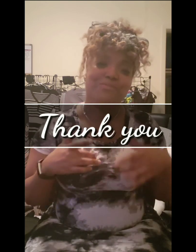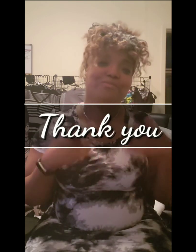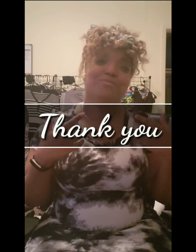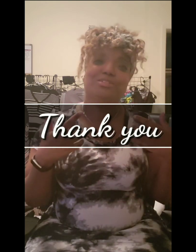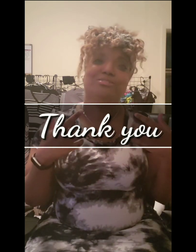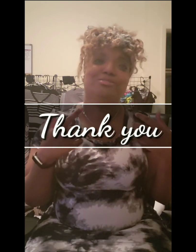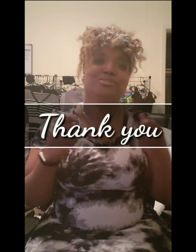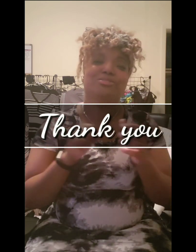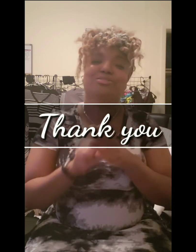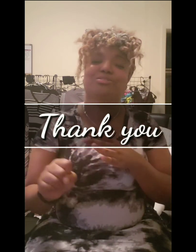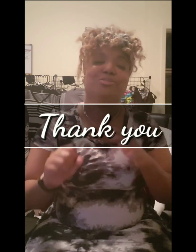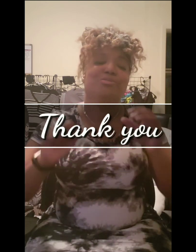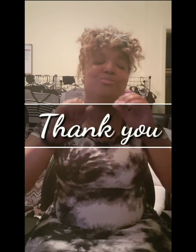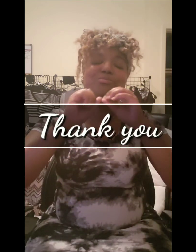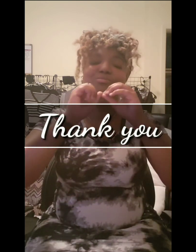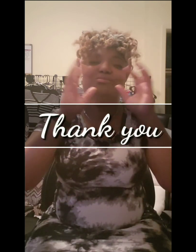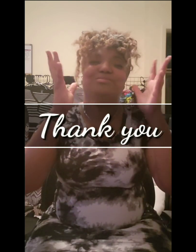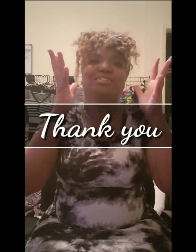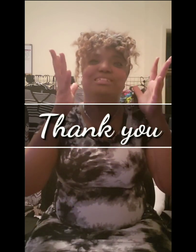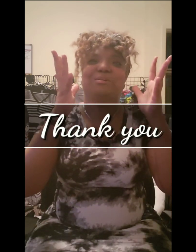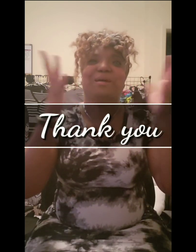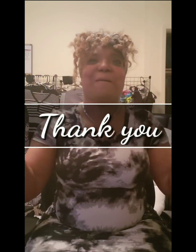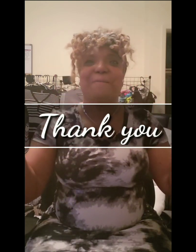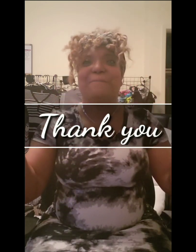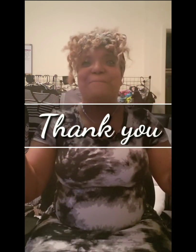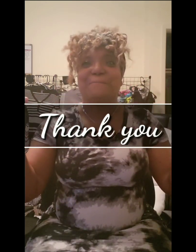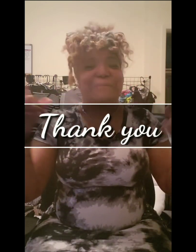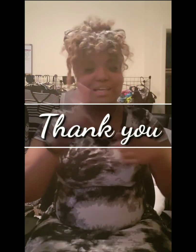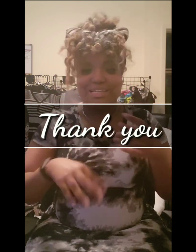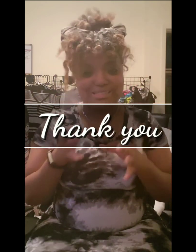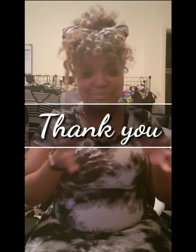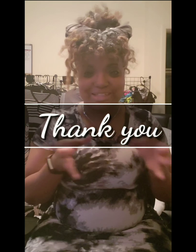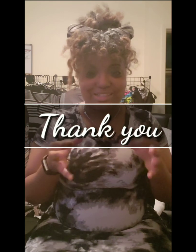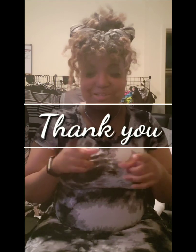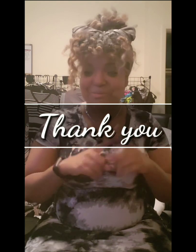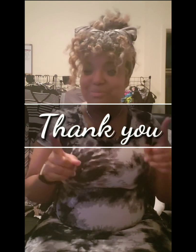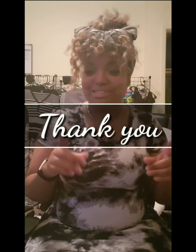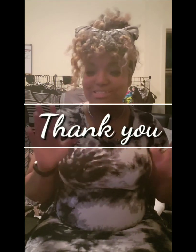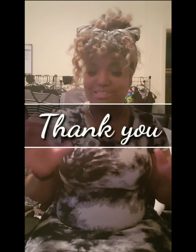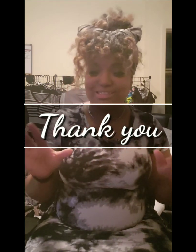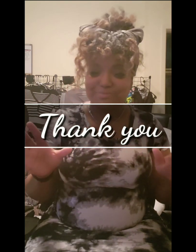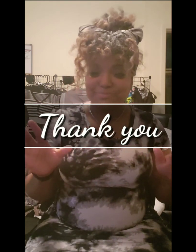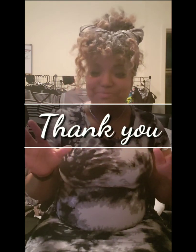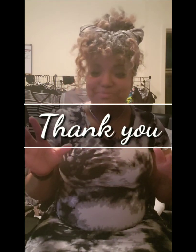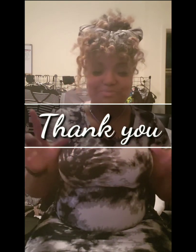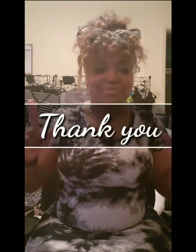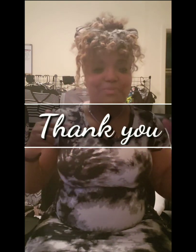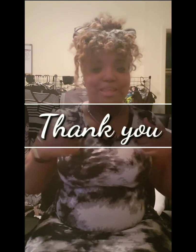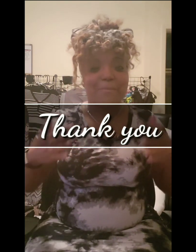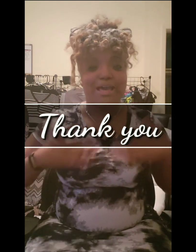That's all I can really say. There are. And I'm thankful to have met everyone.